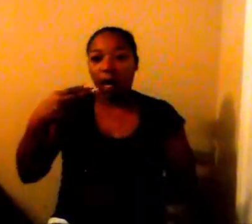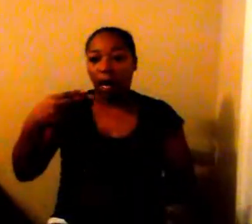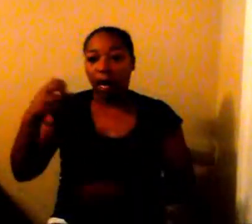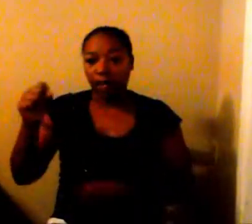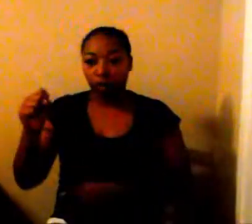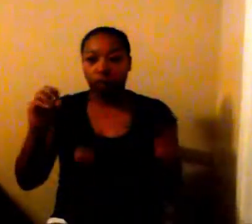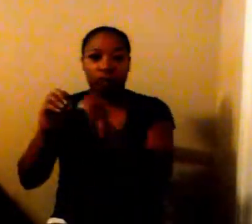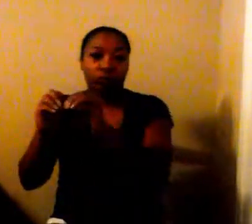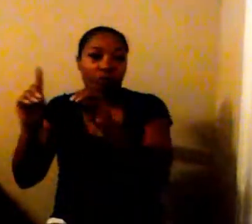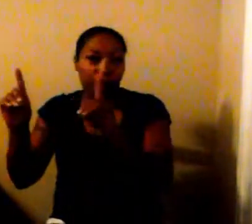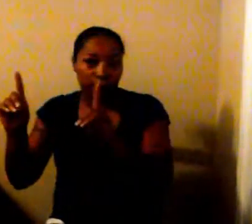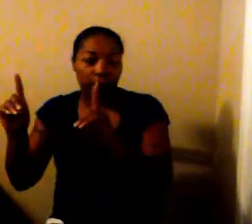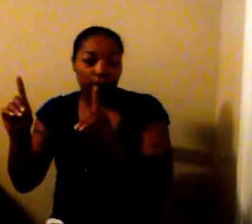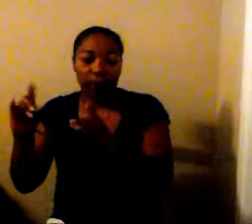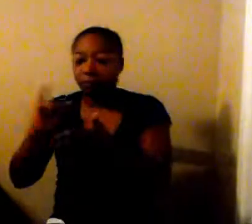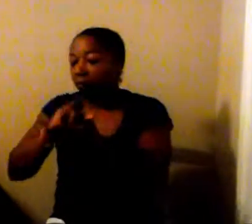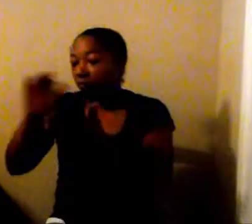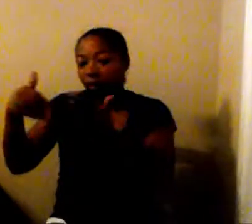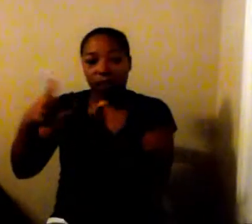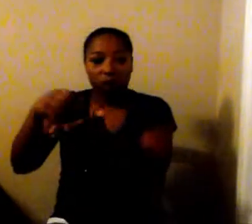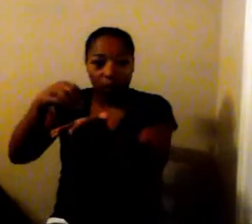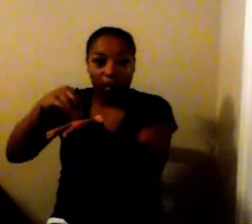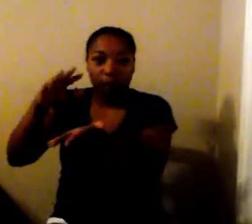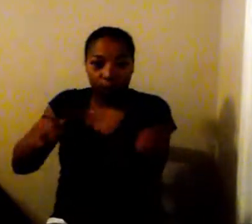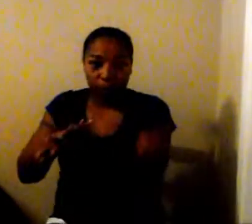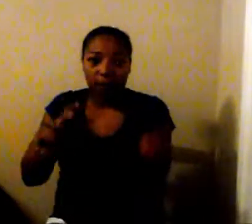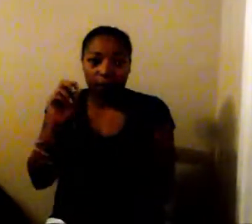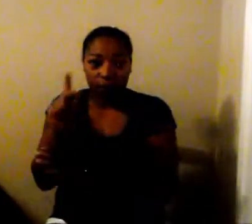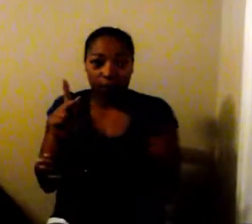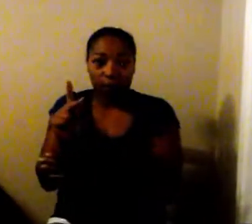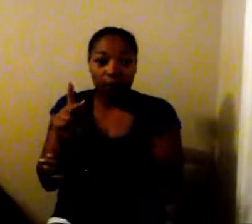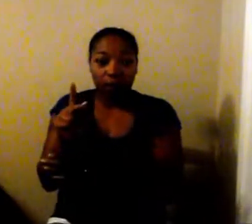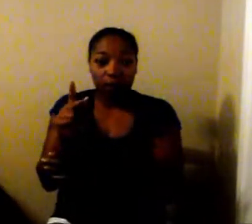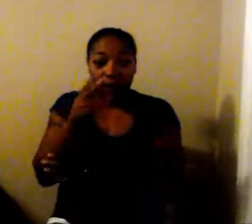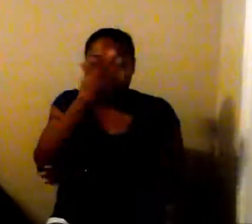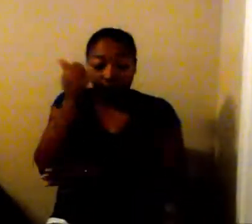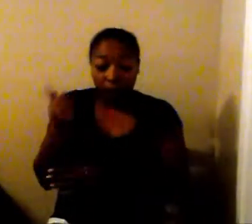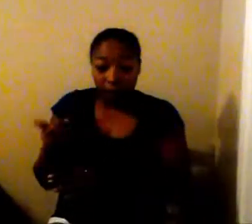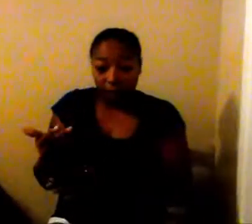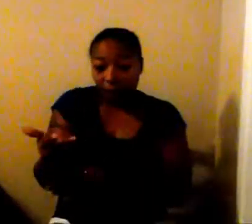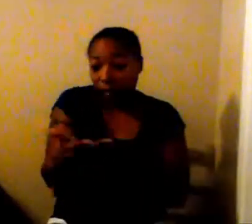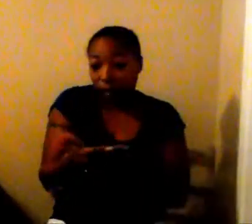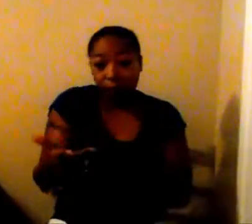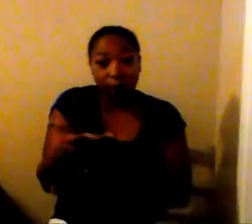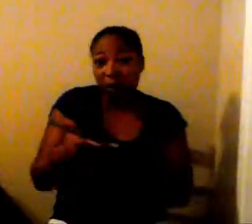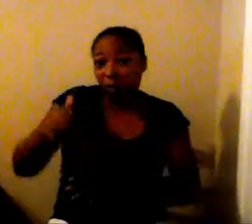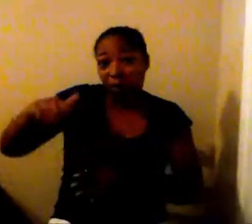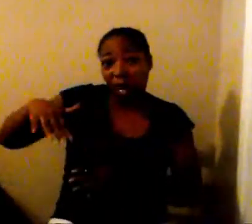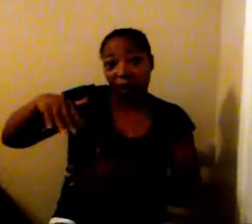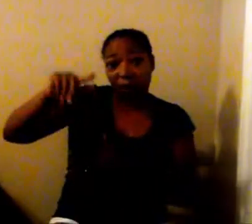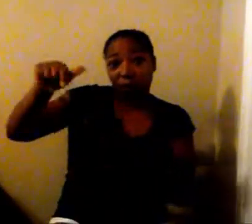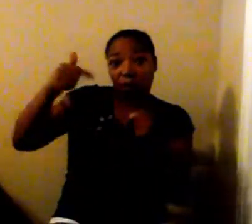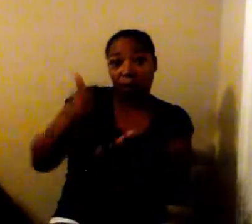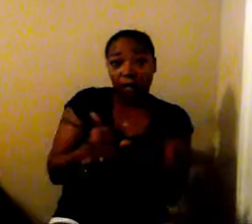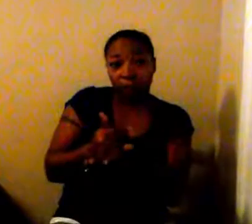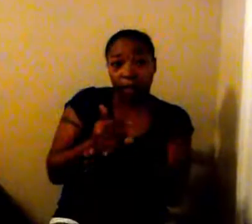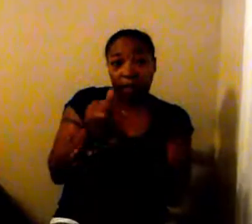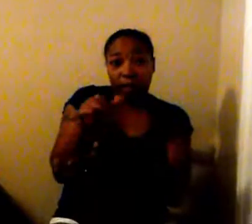high school diploma. That's all you have to put down, okay? Because the 3 of you haven't graduated